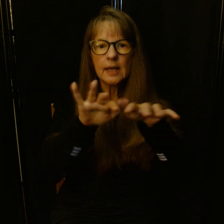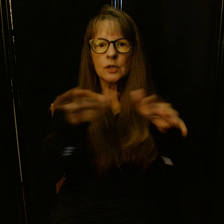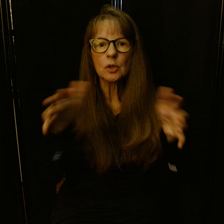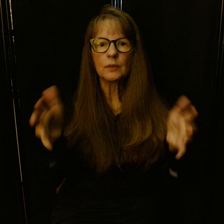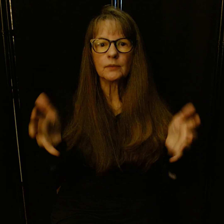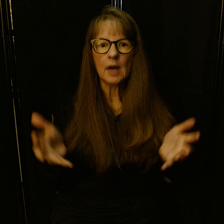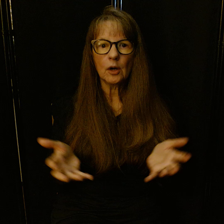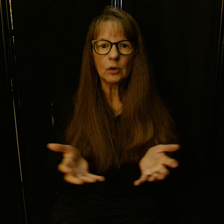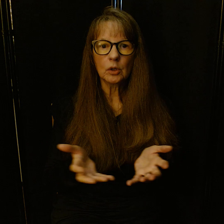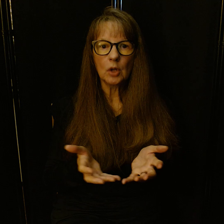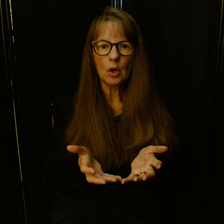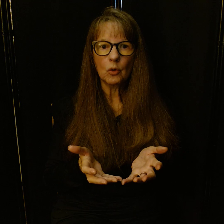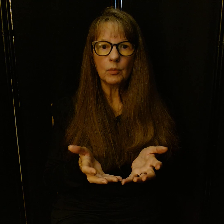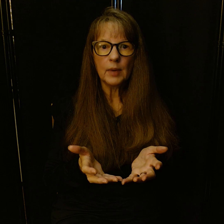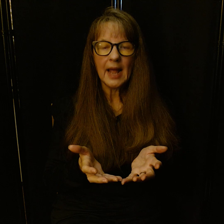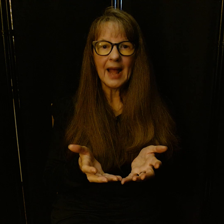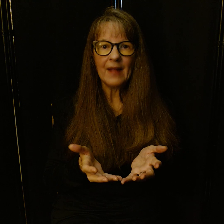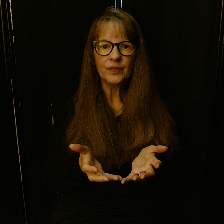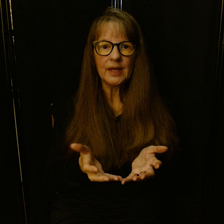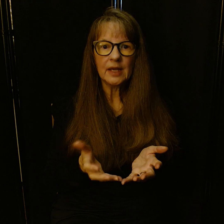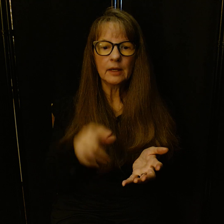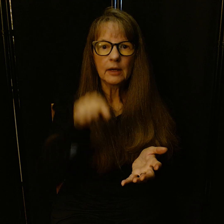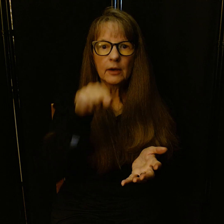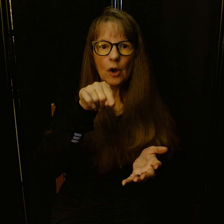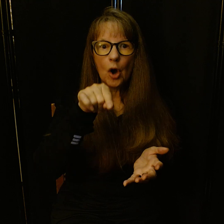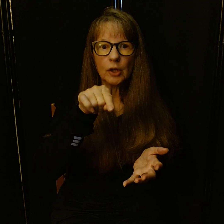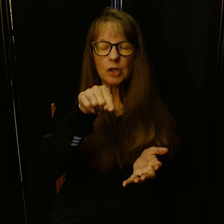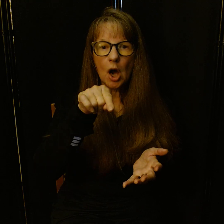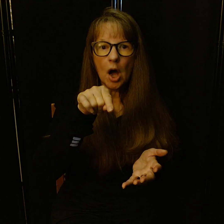we've got our globe, and then on top